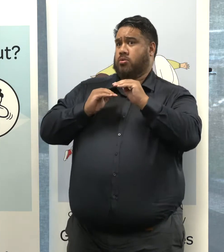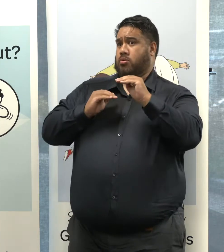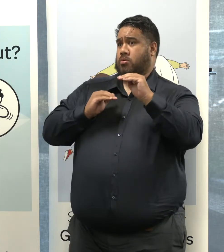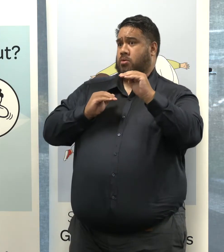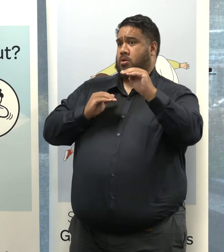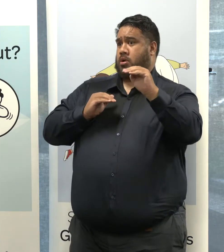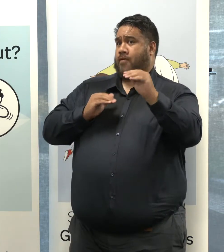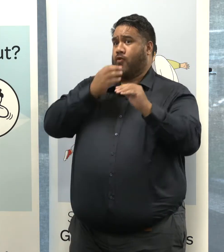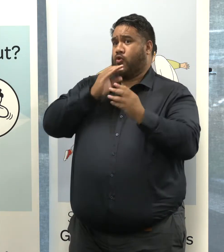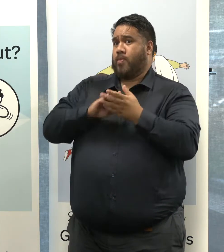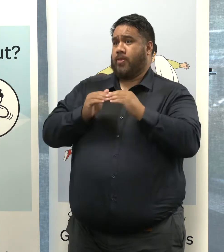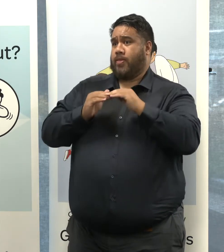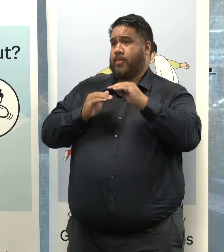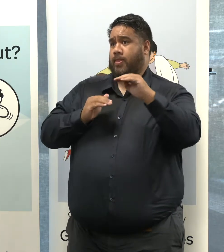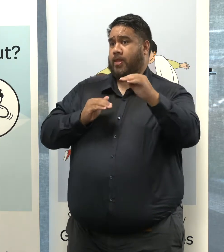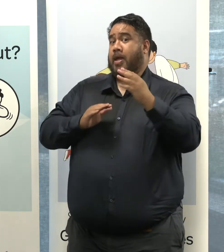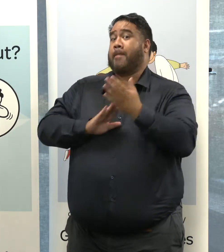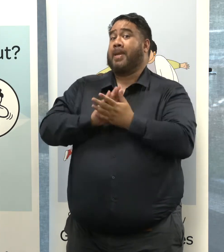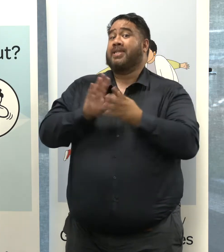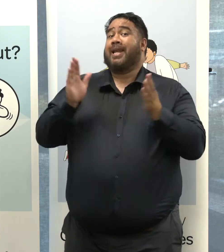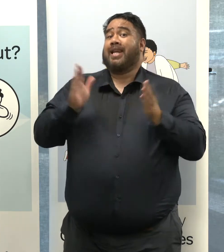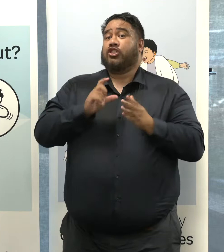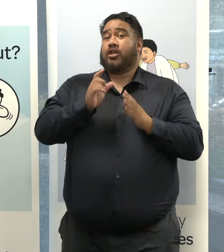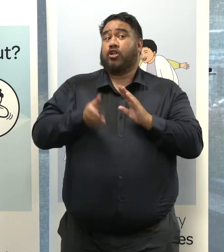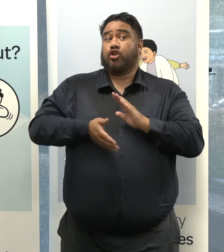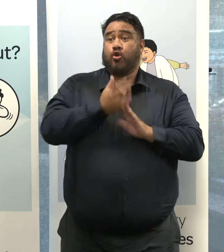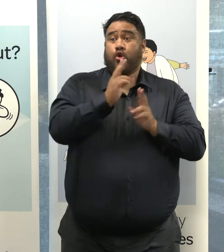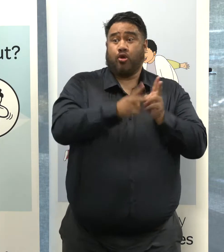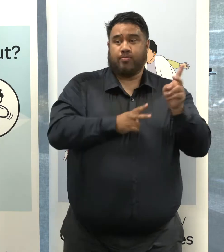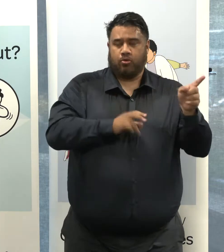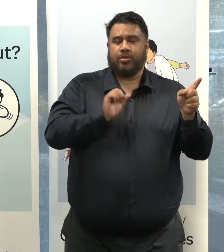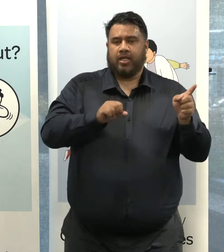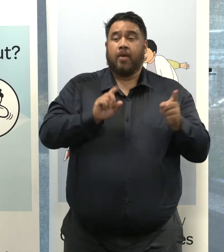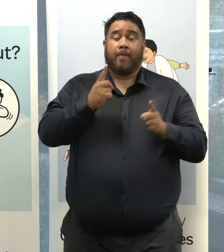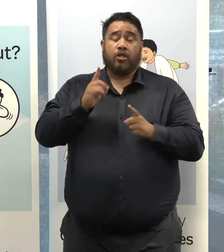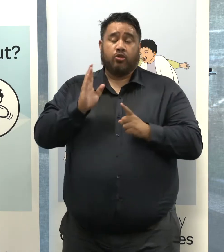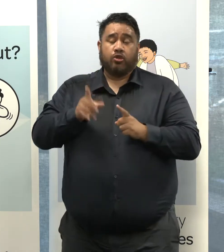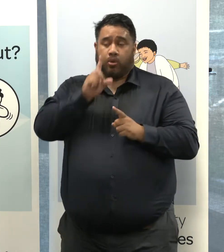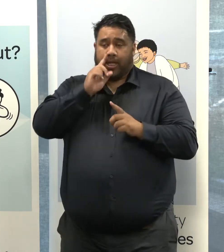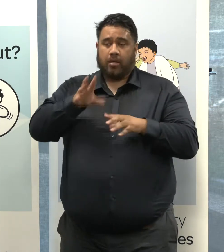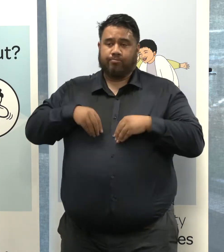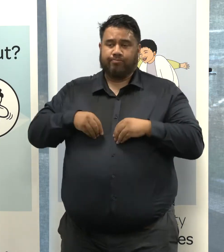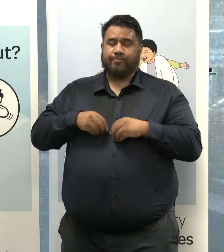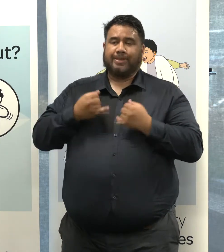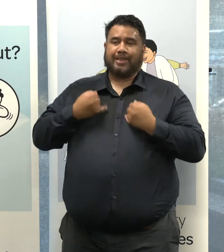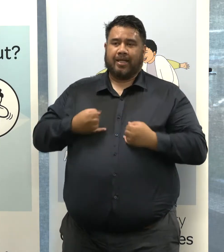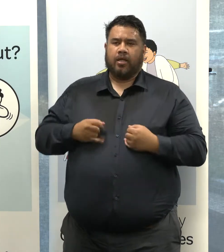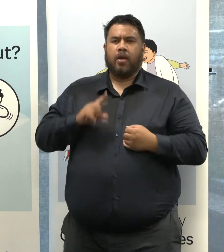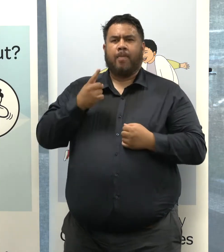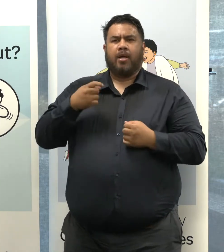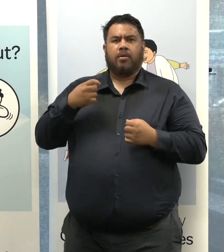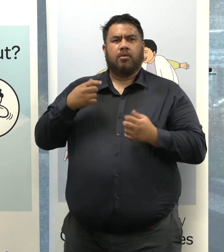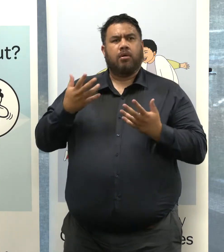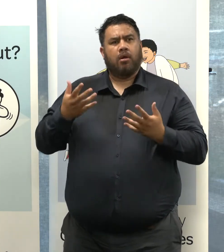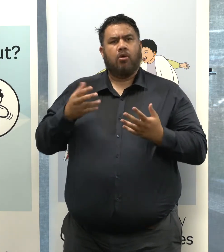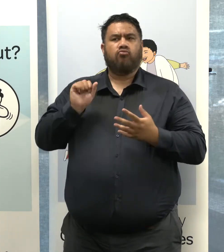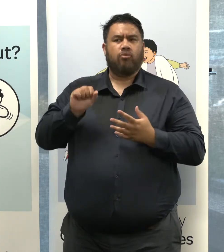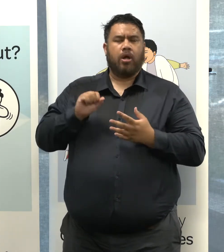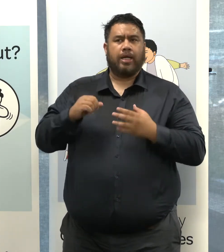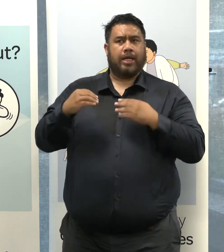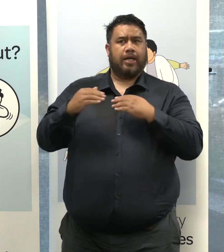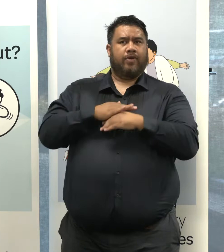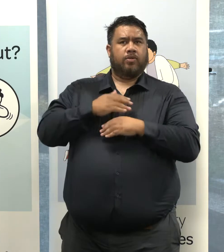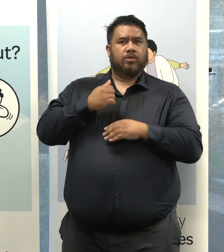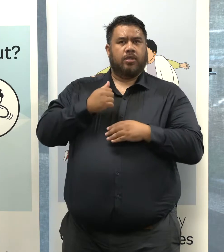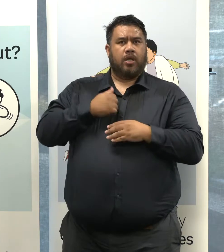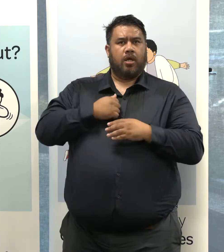some months, against hospitalisation and death. And of course the key thing is, what does that imply for our vaccination program? And there's questions being